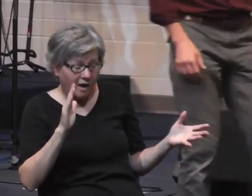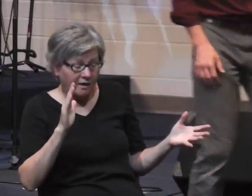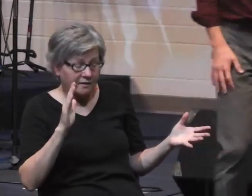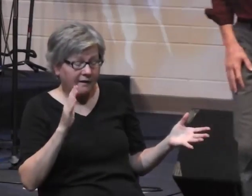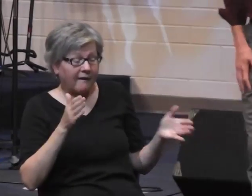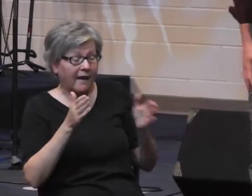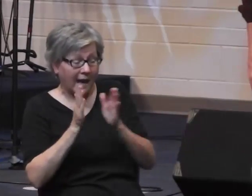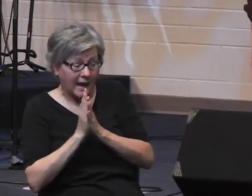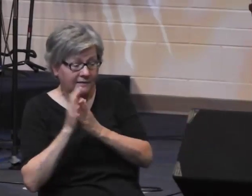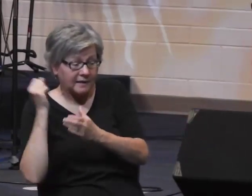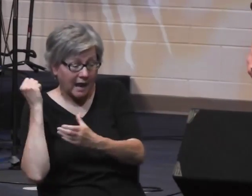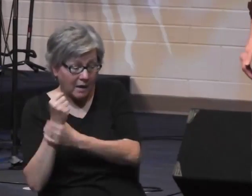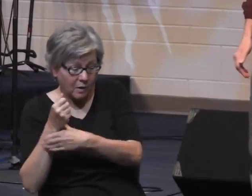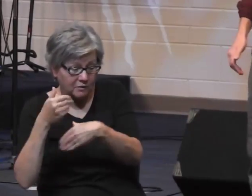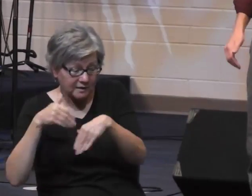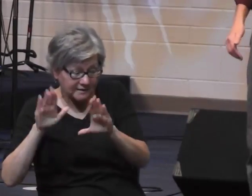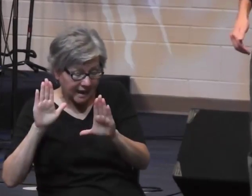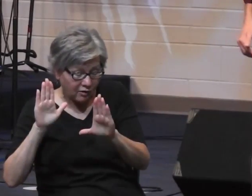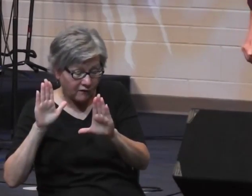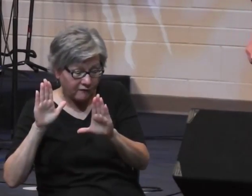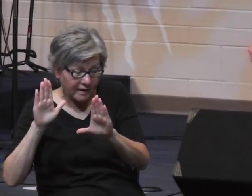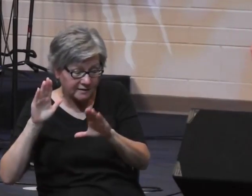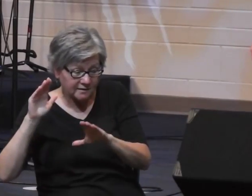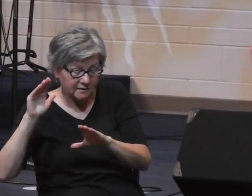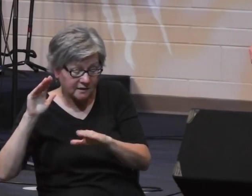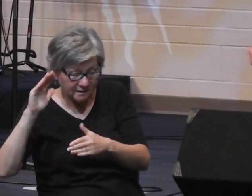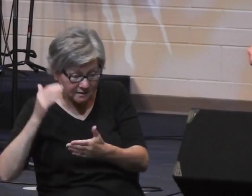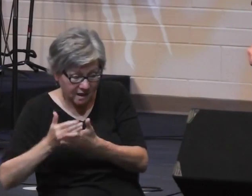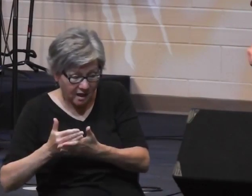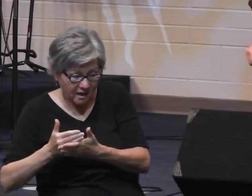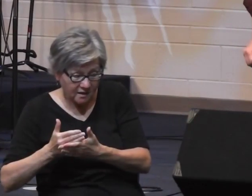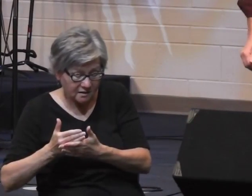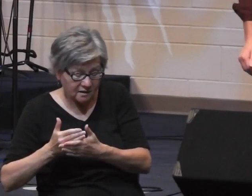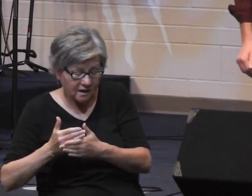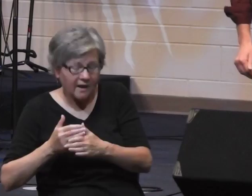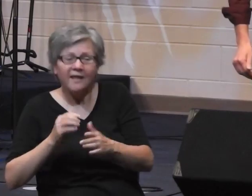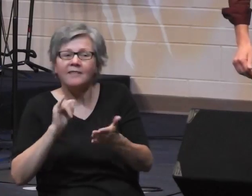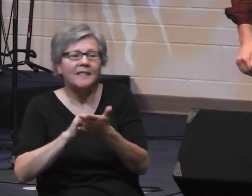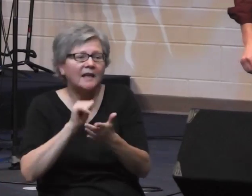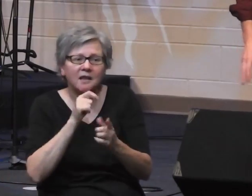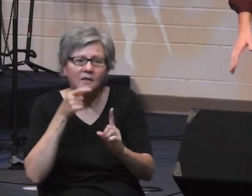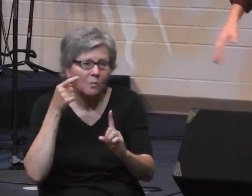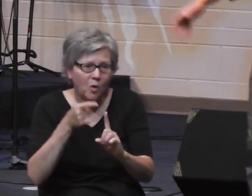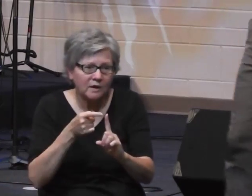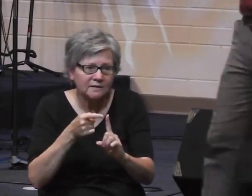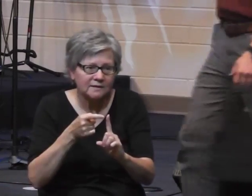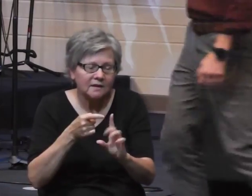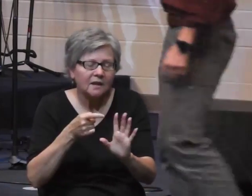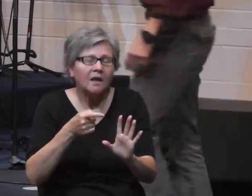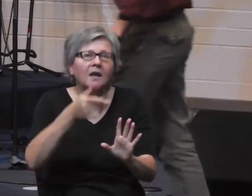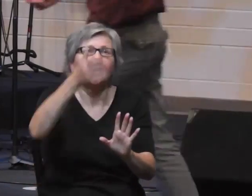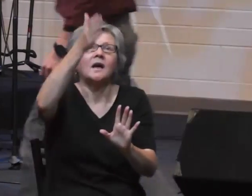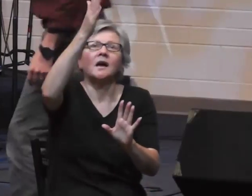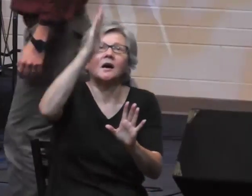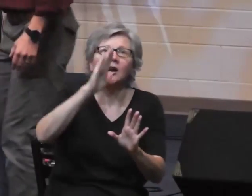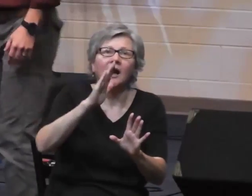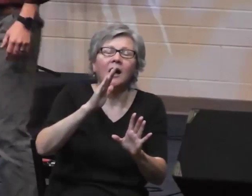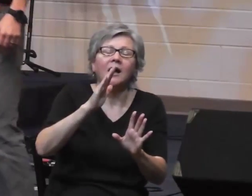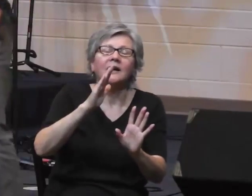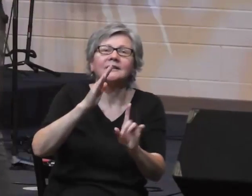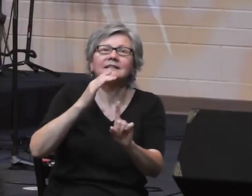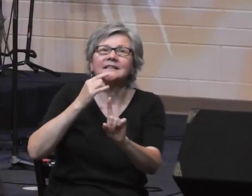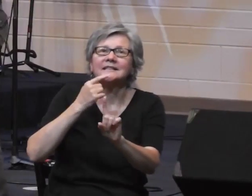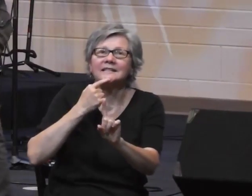point is the first readers go, wait a minute. This God doesn't want you to sacrifice your child? No, because according